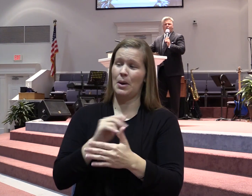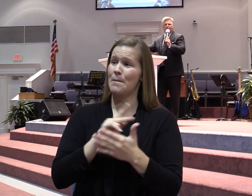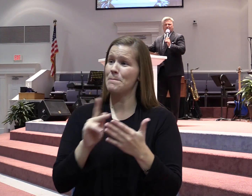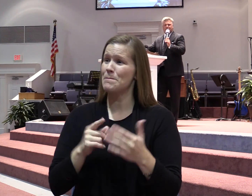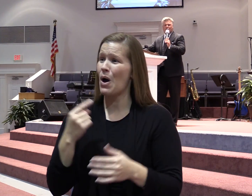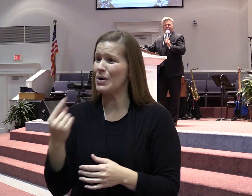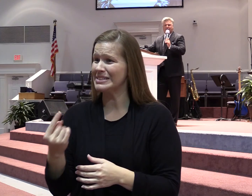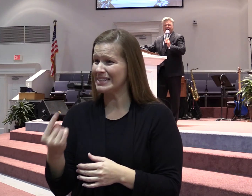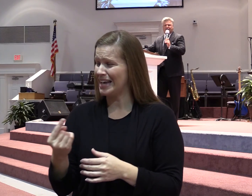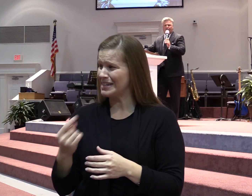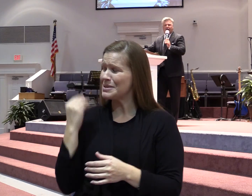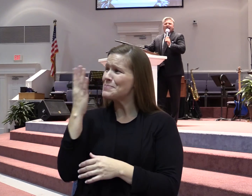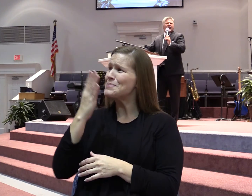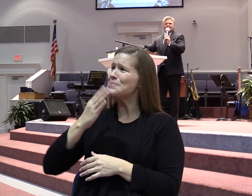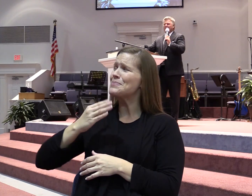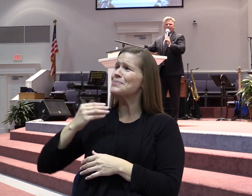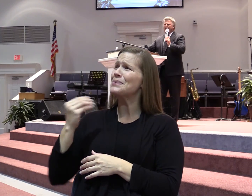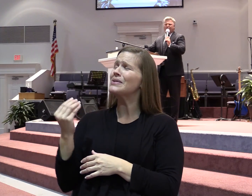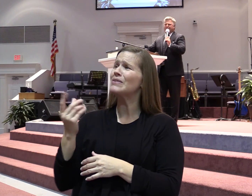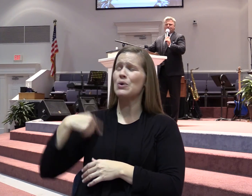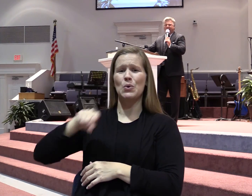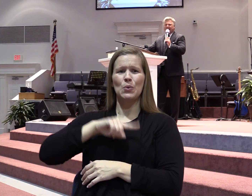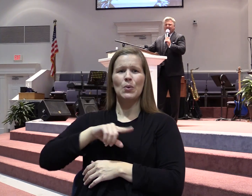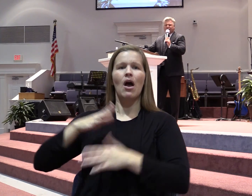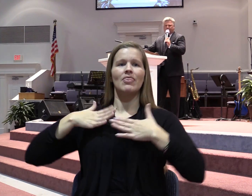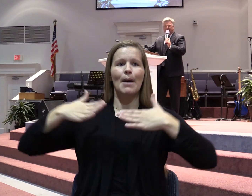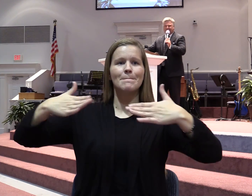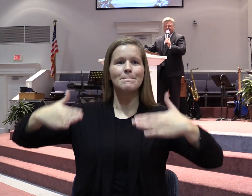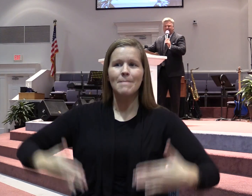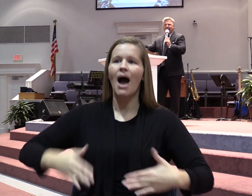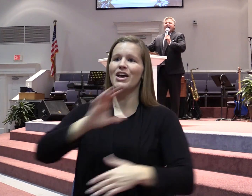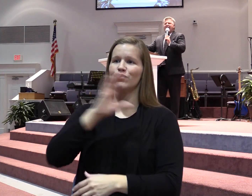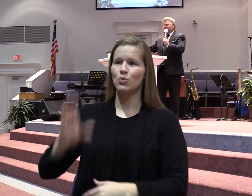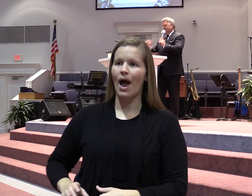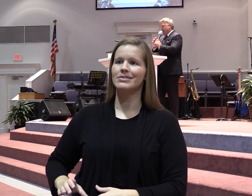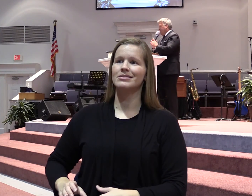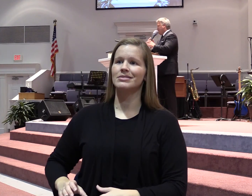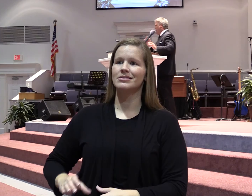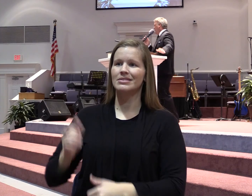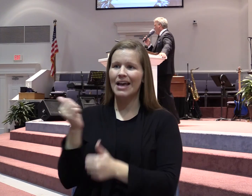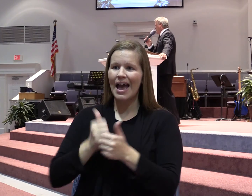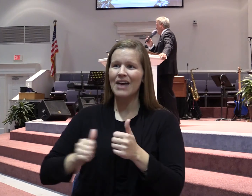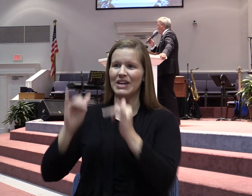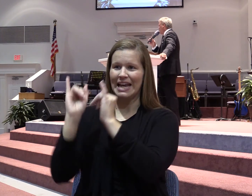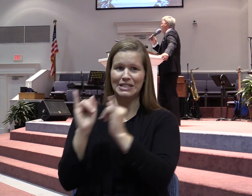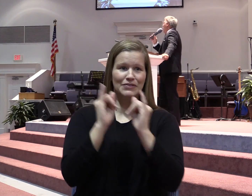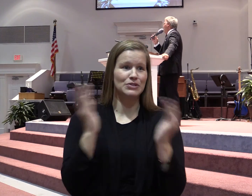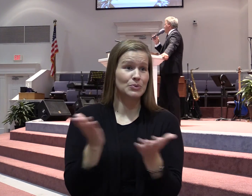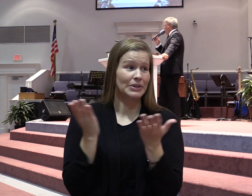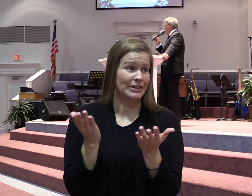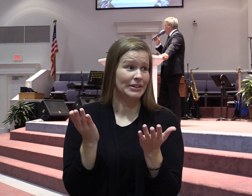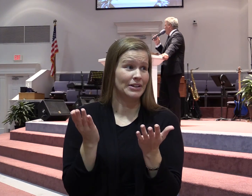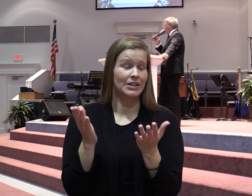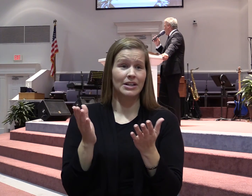It's more than a beautiful metaphor. He said, we are the body of Christ. Every individual in this house who